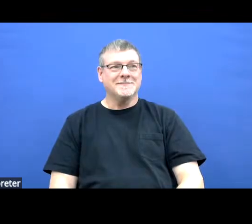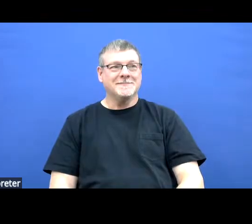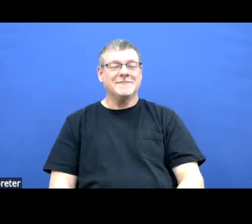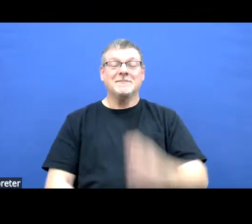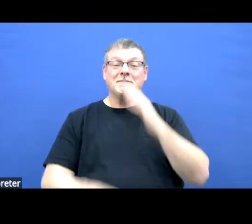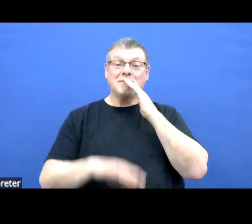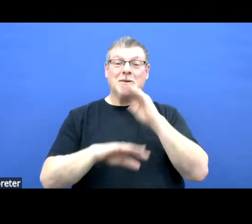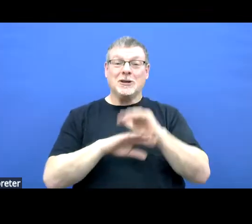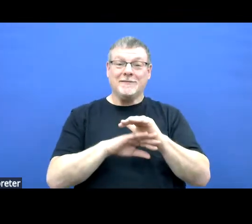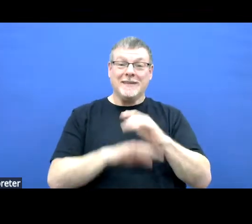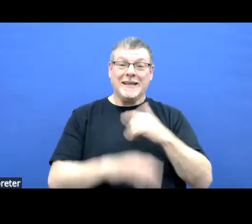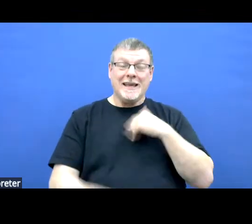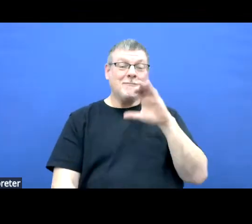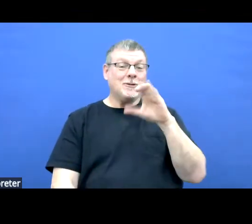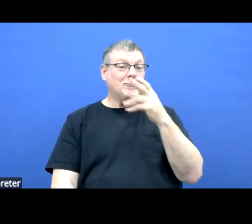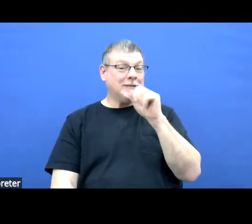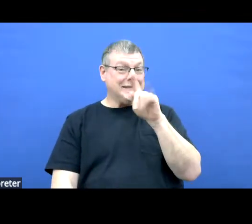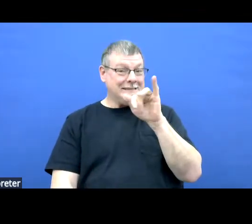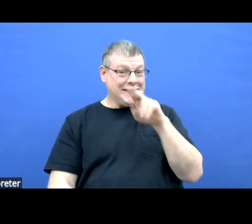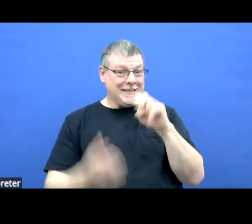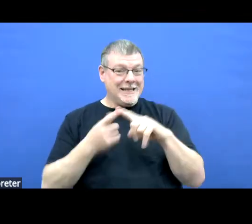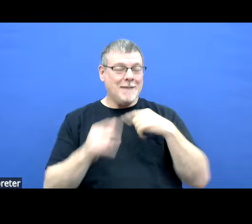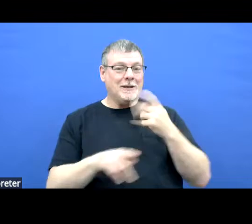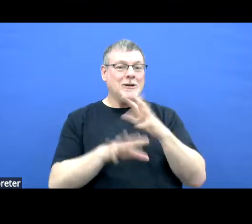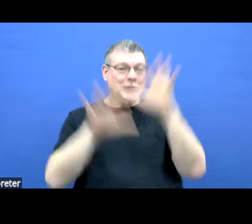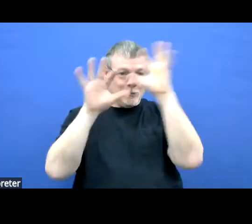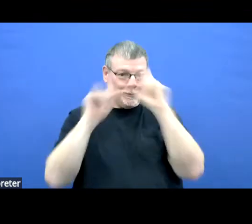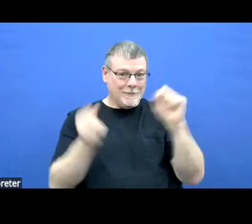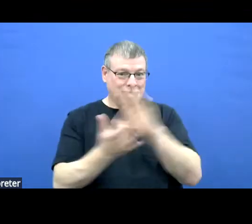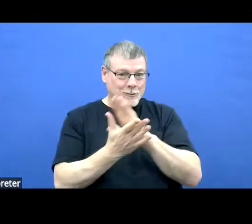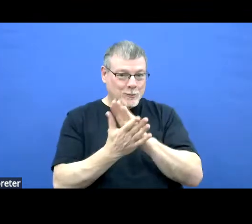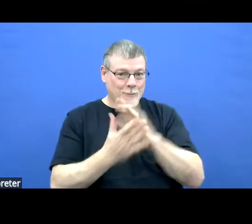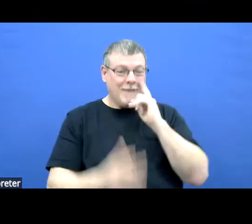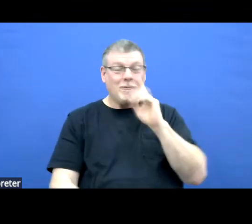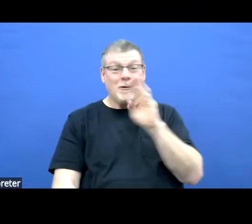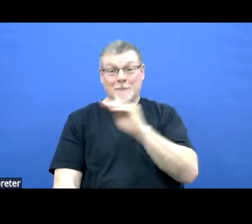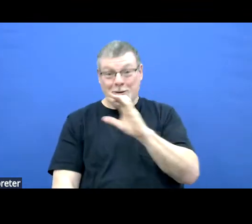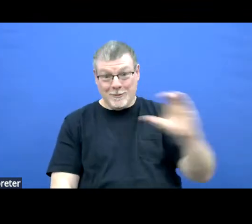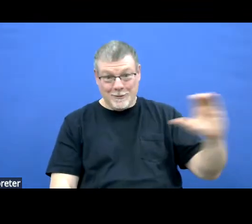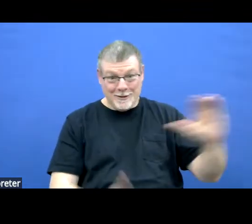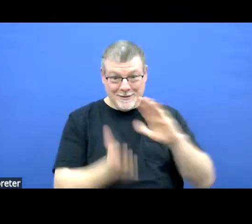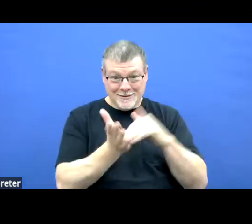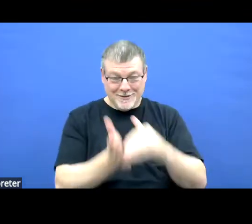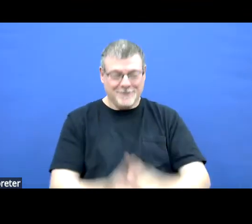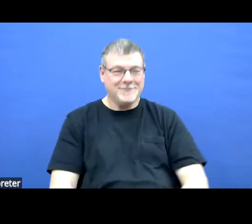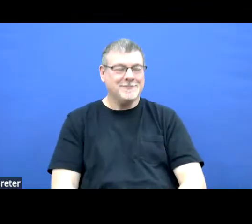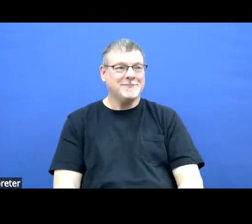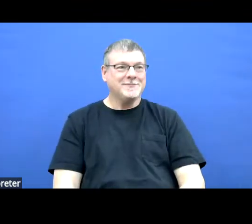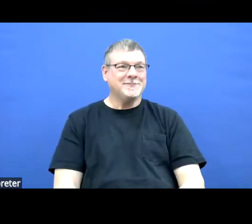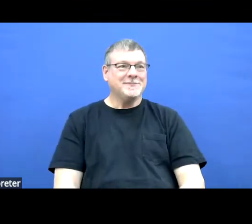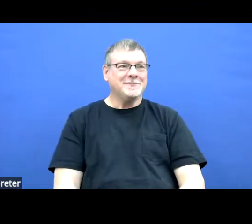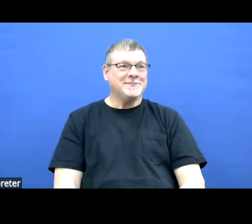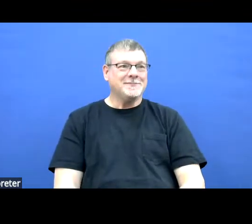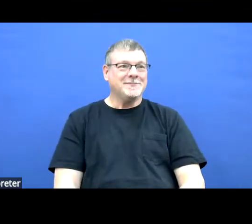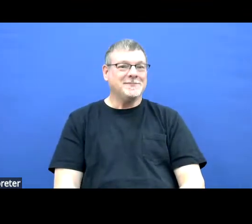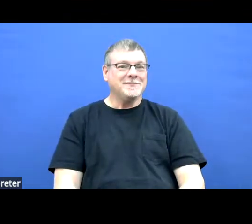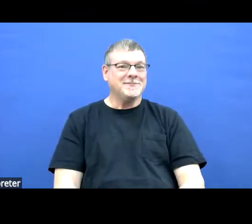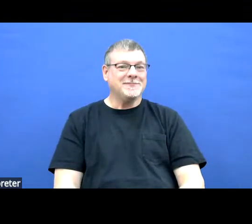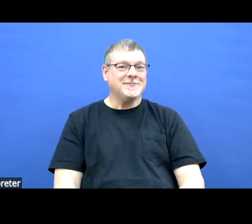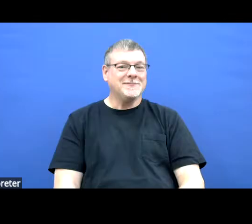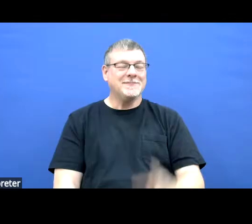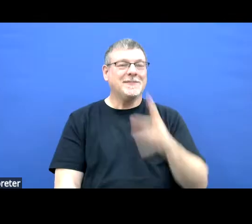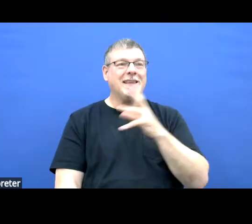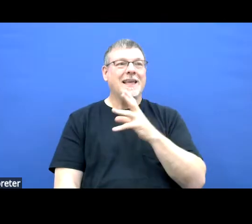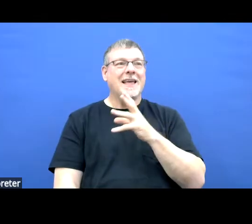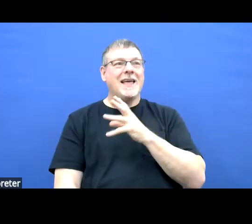Good evening. I'm Christine Sheffer, the Superintendent of Schools for the Mary Carriola Center. And I'd really